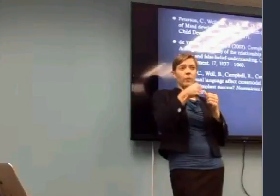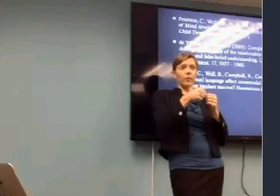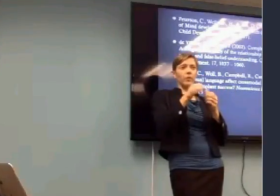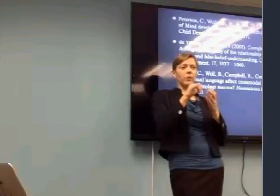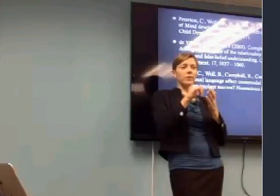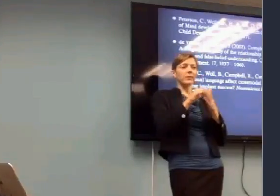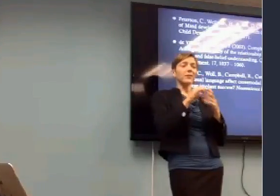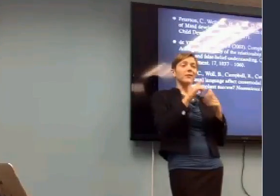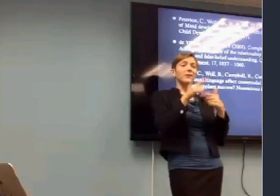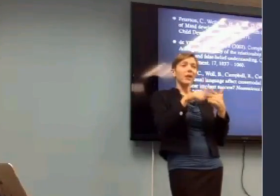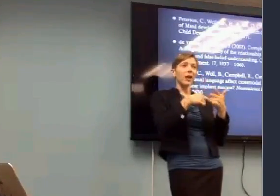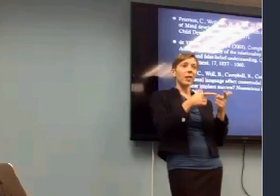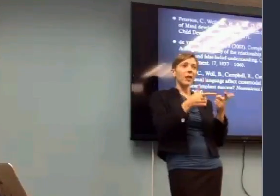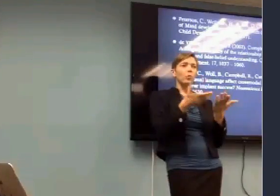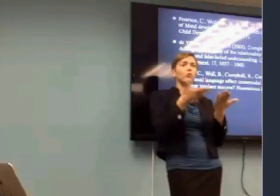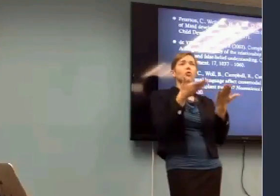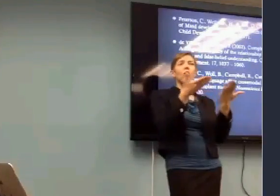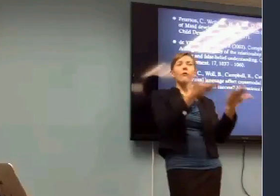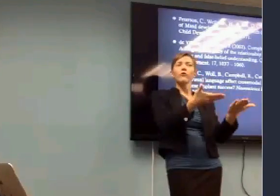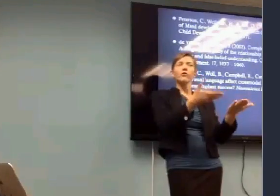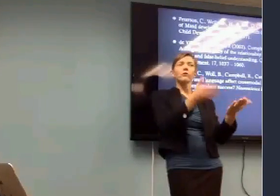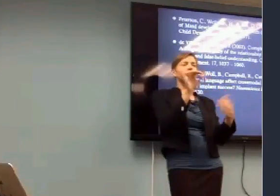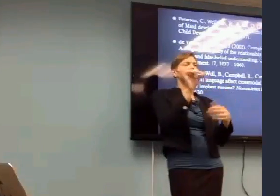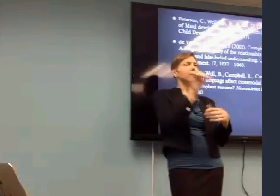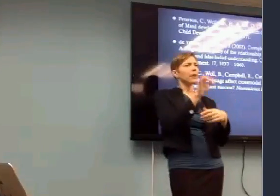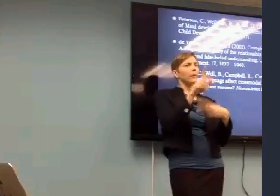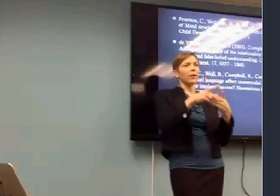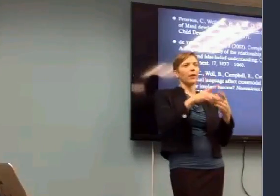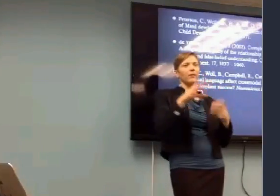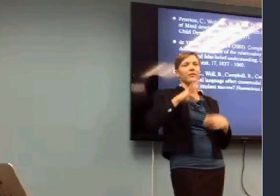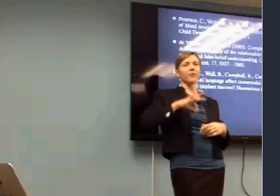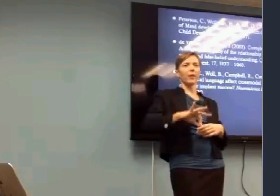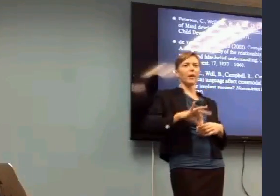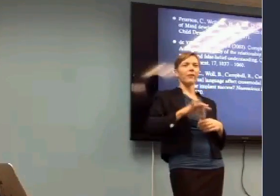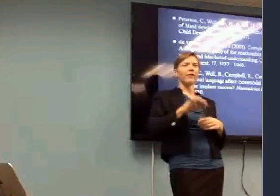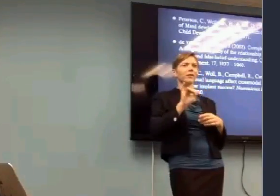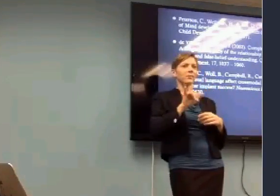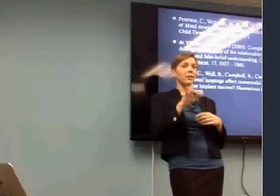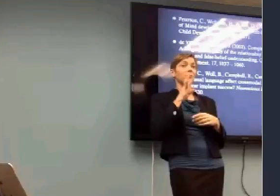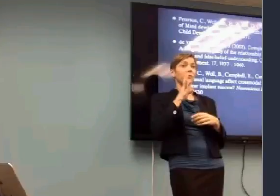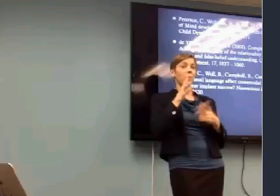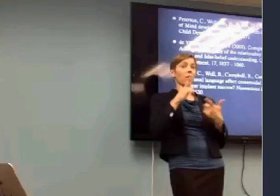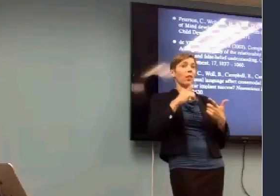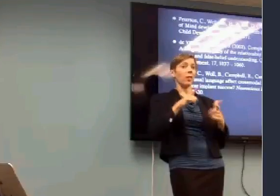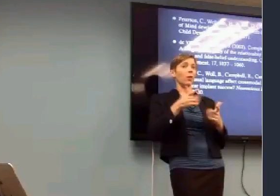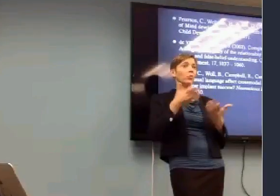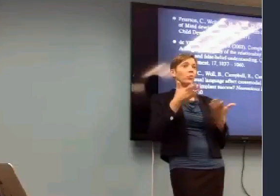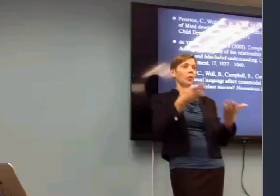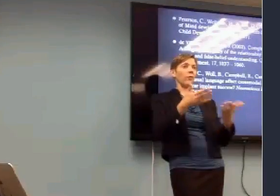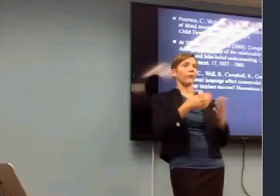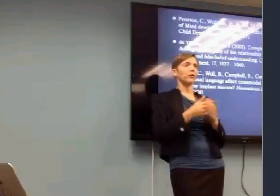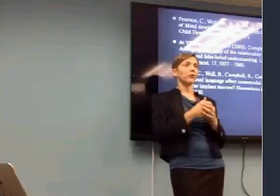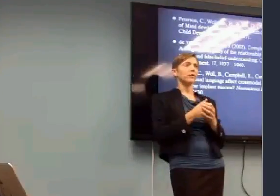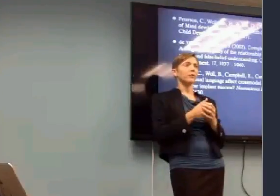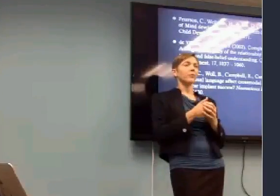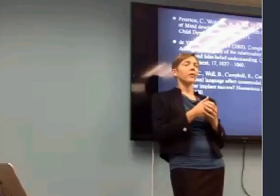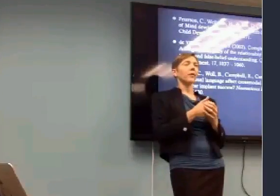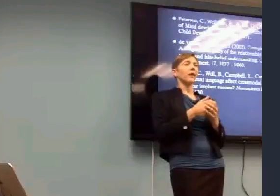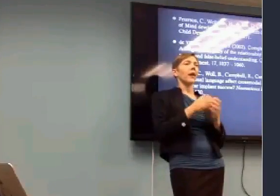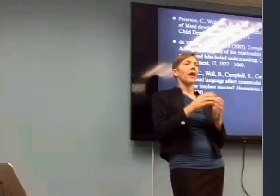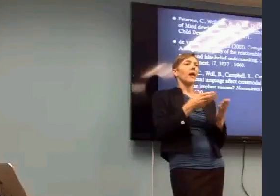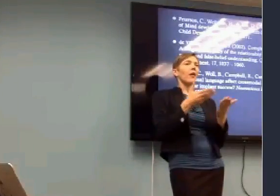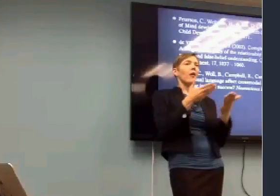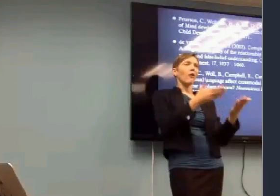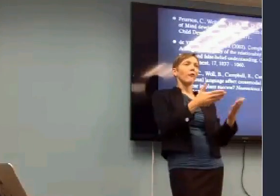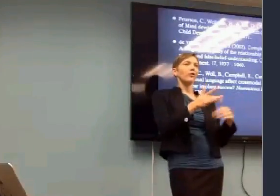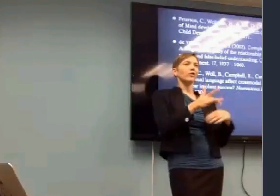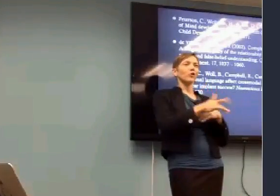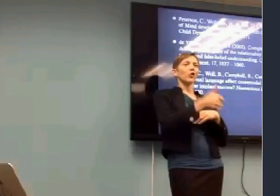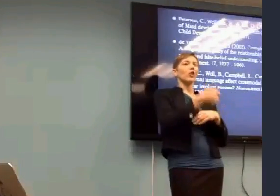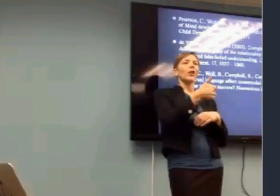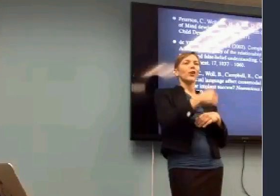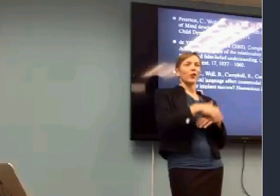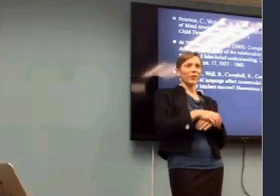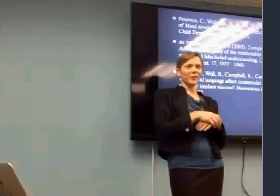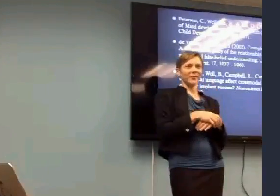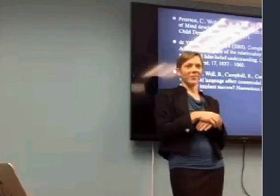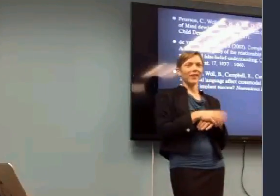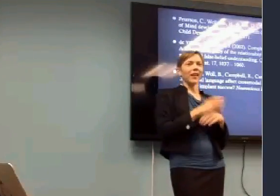the important thing to remember is that sign language offers the same types of benefits that spoken languages offer. And they